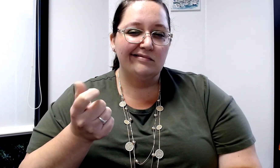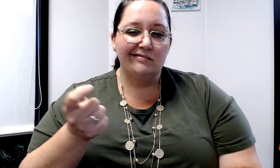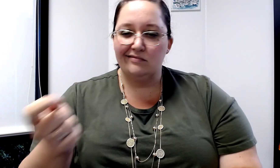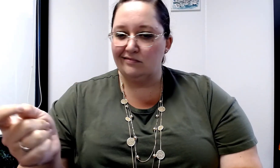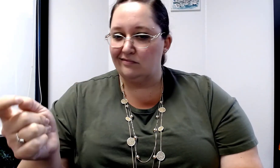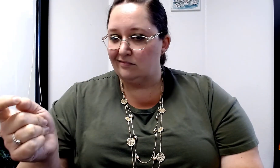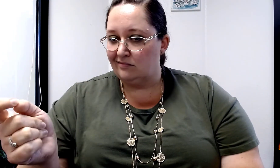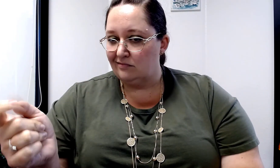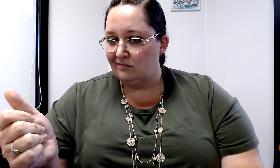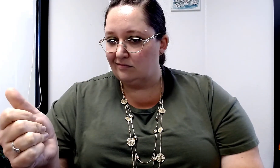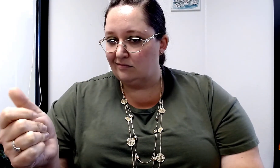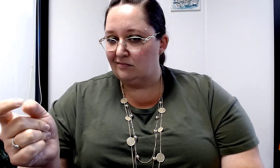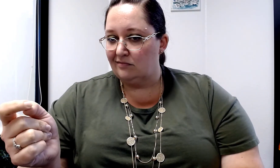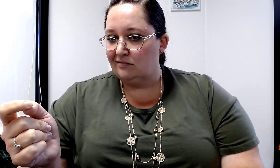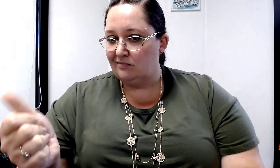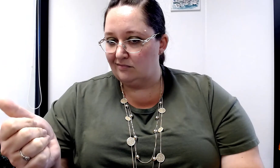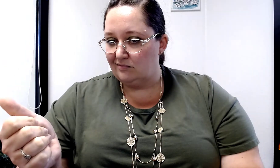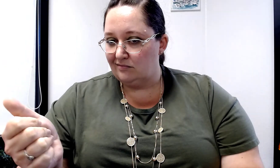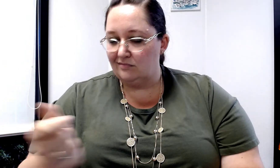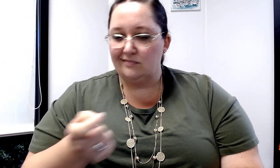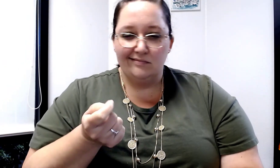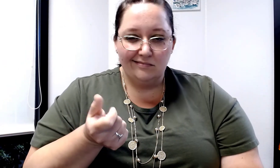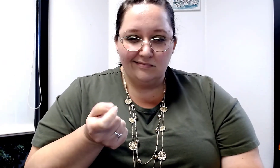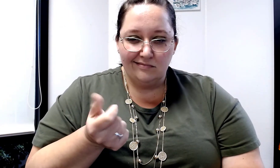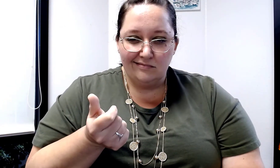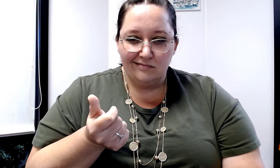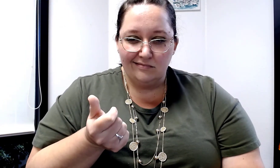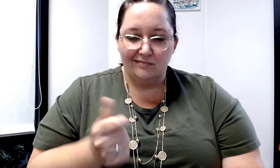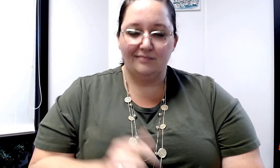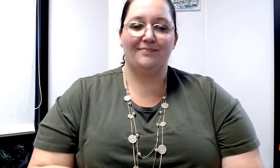cheek up on one side.